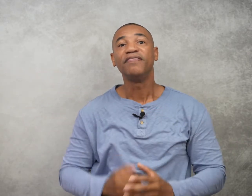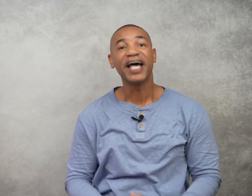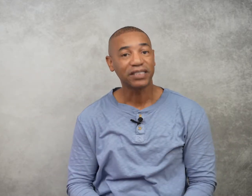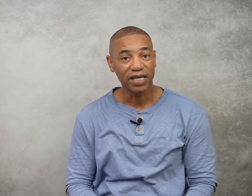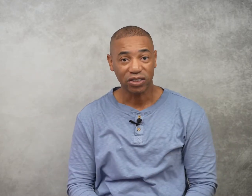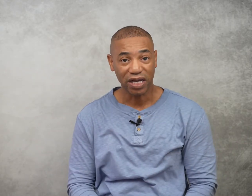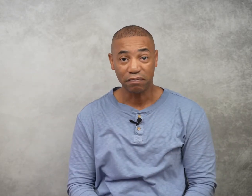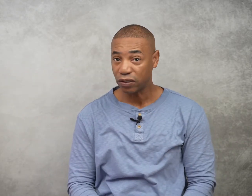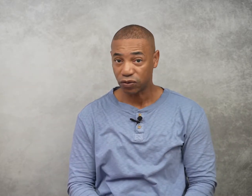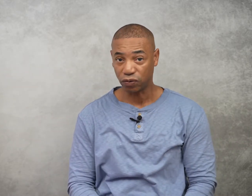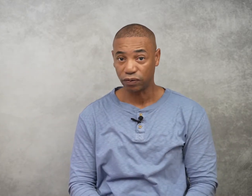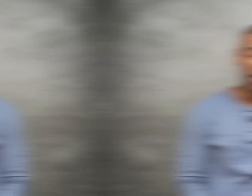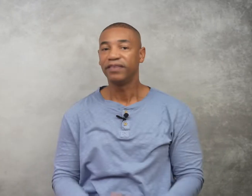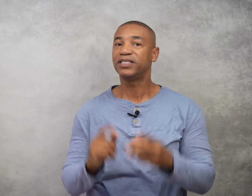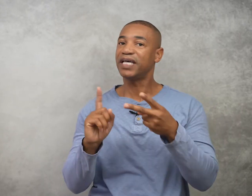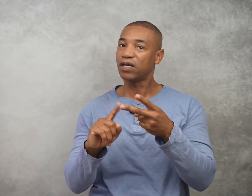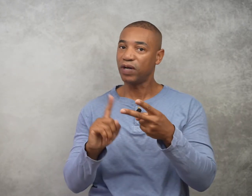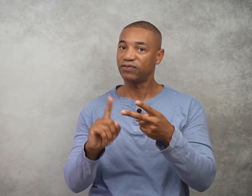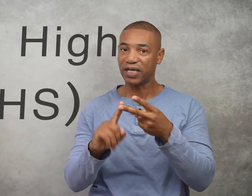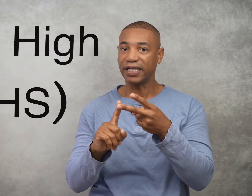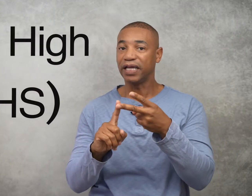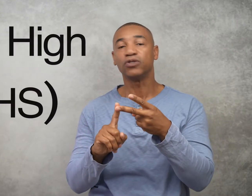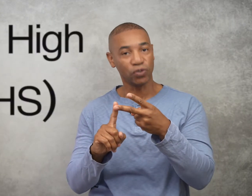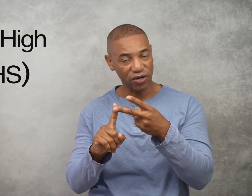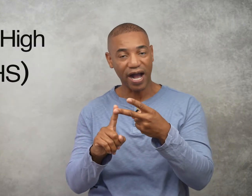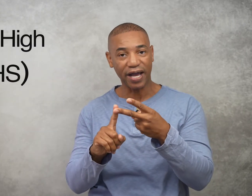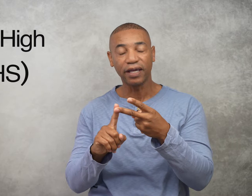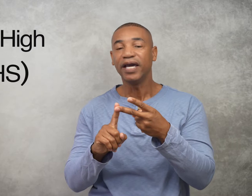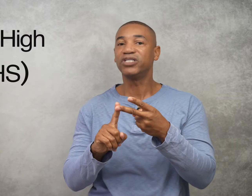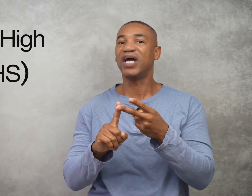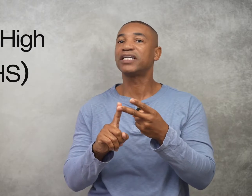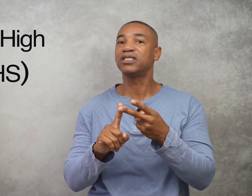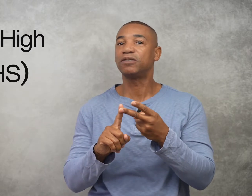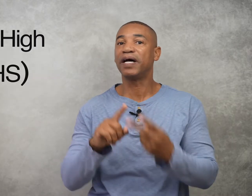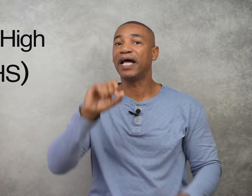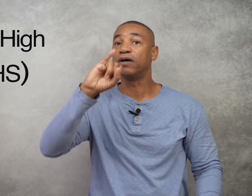That's how you sign middle school. The second way of signing it, junior high, is you actually spell out